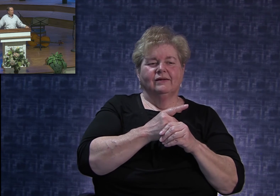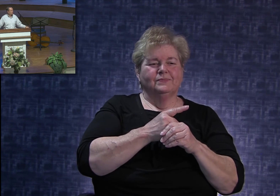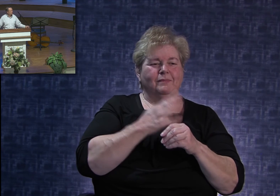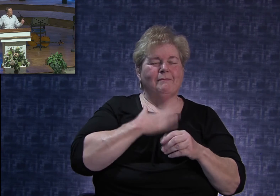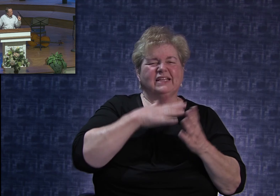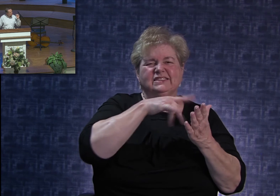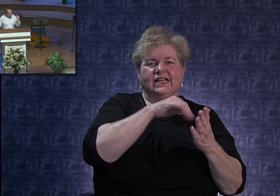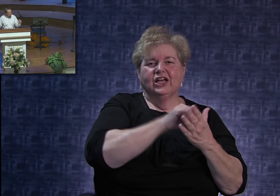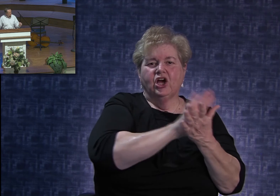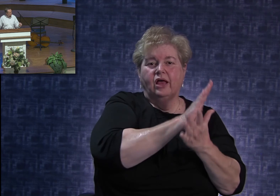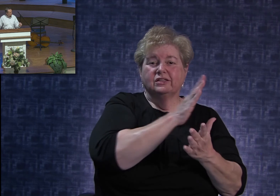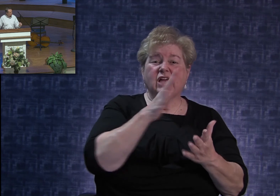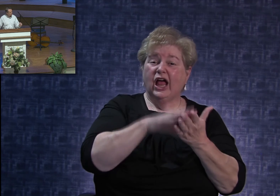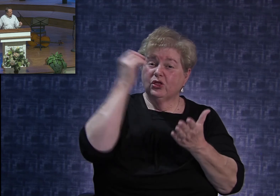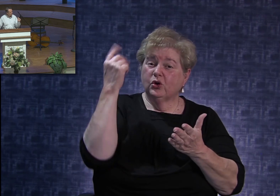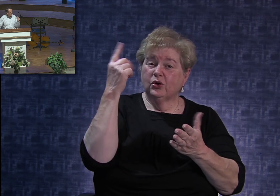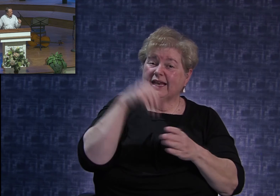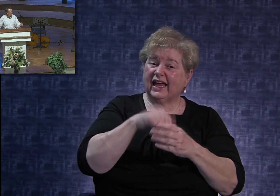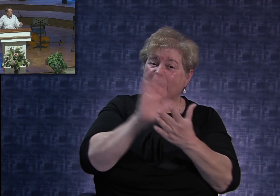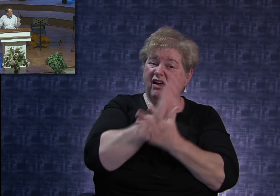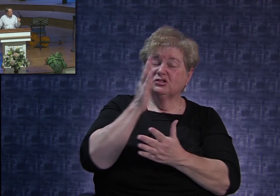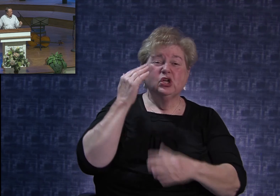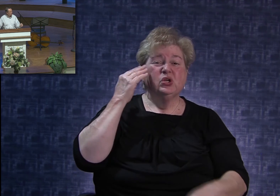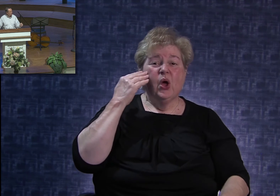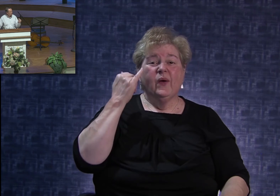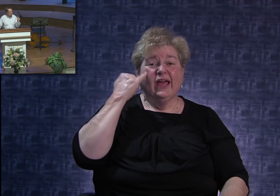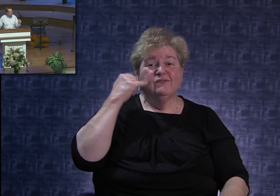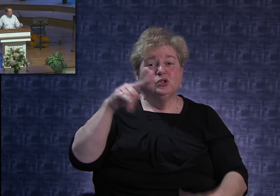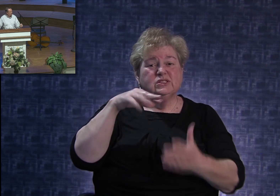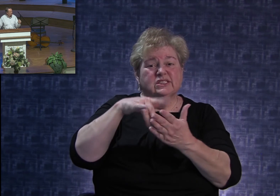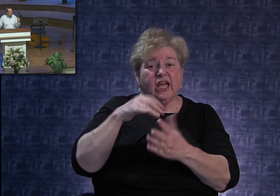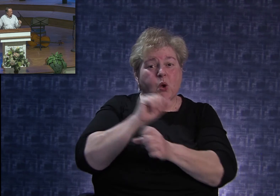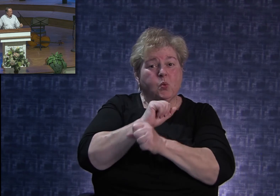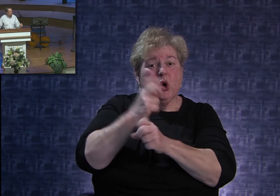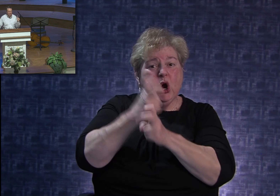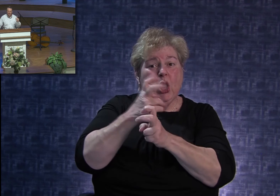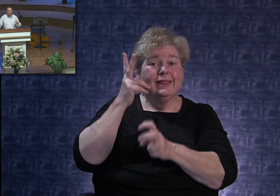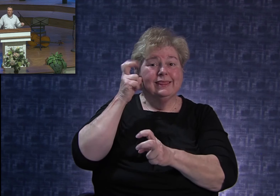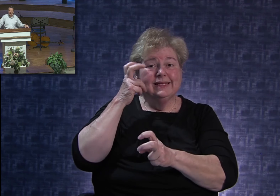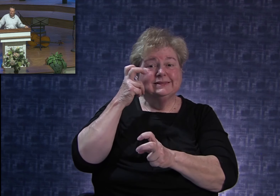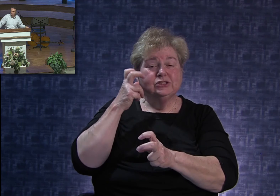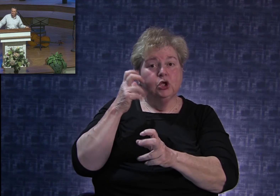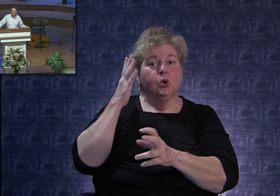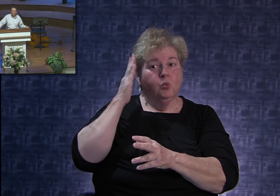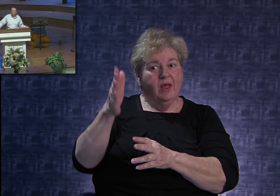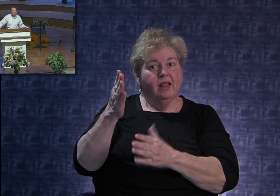in college. Did you know that if you studied and worked hard, went to class and listened, you'd get good